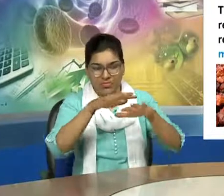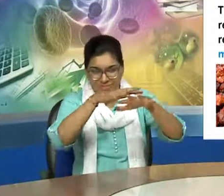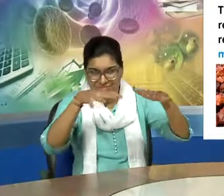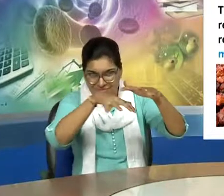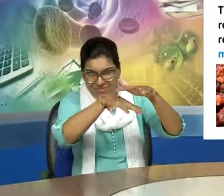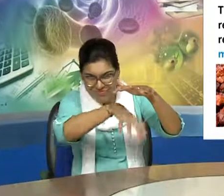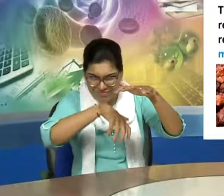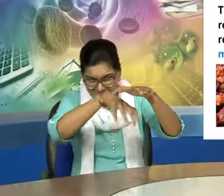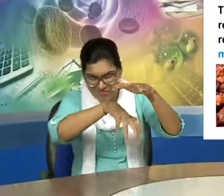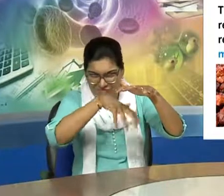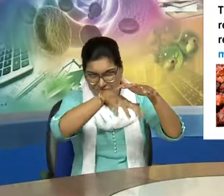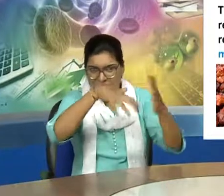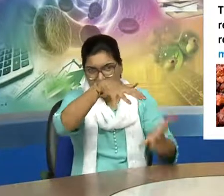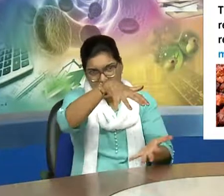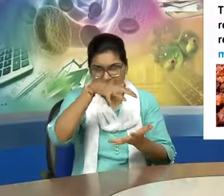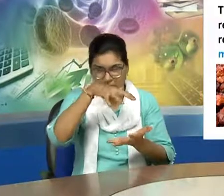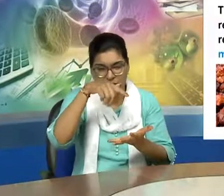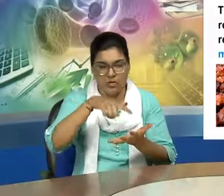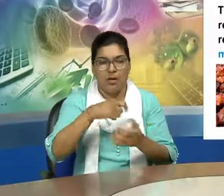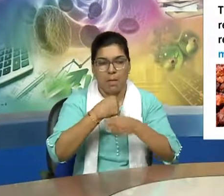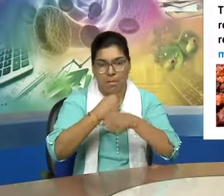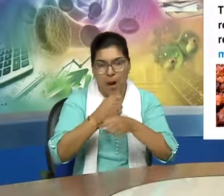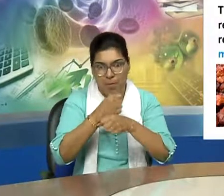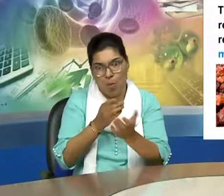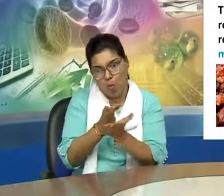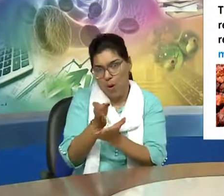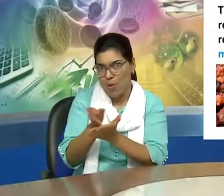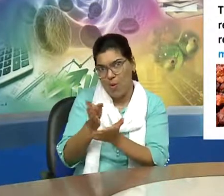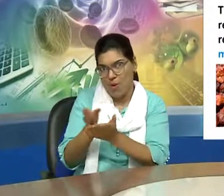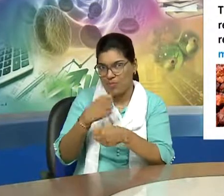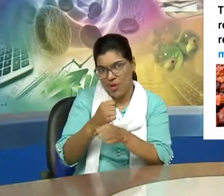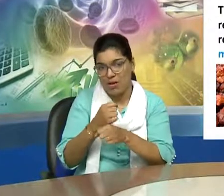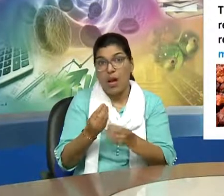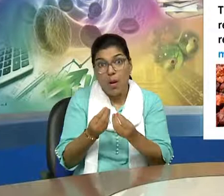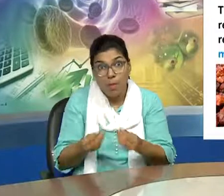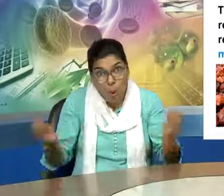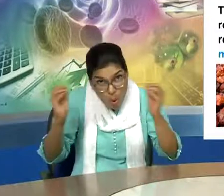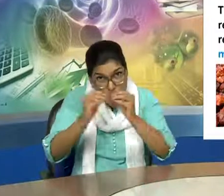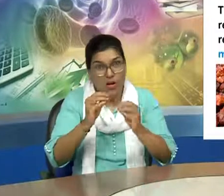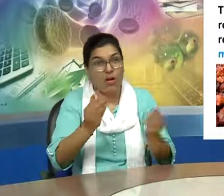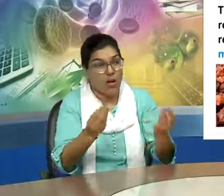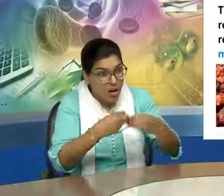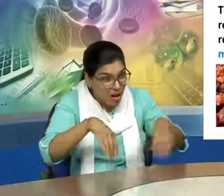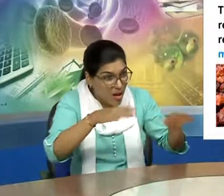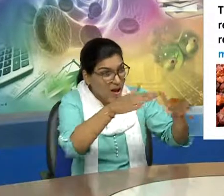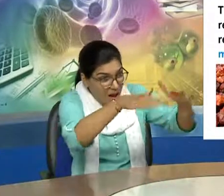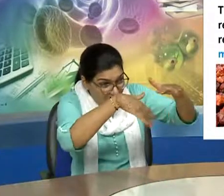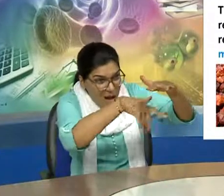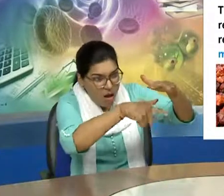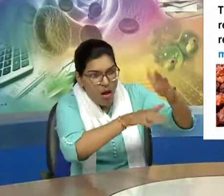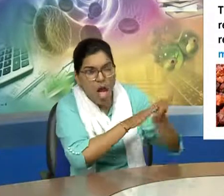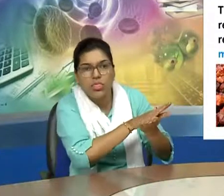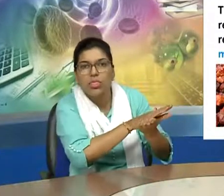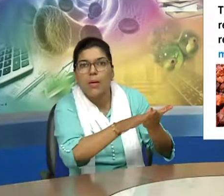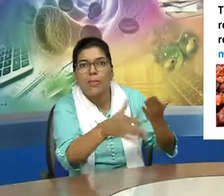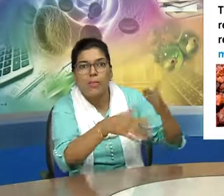Non-renewable resources means they can be used only one time, and once they are finished, we